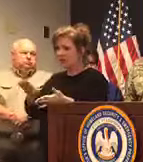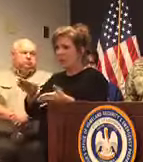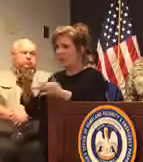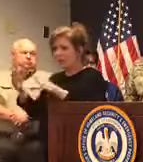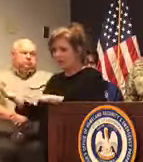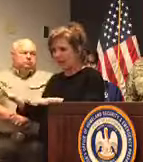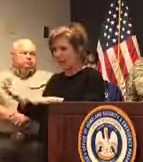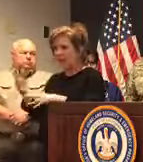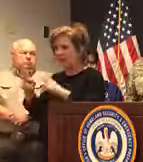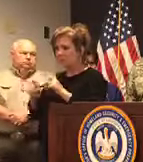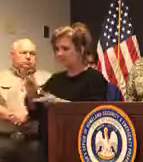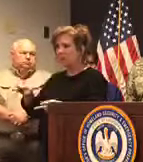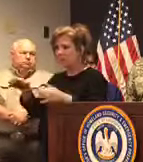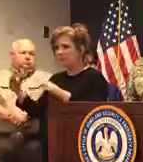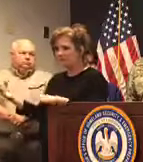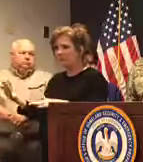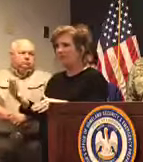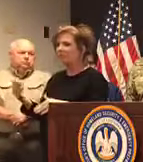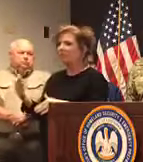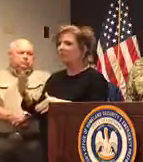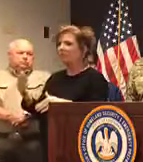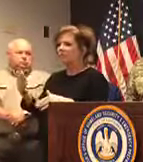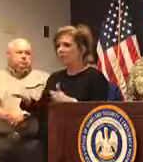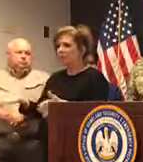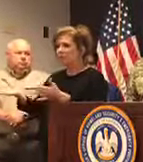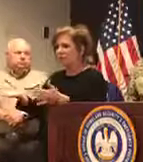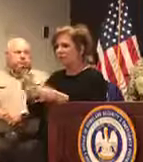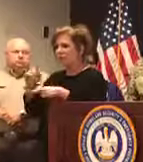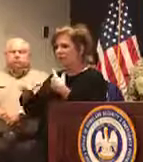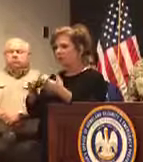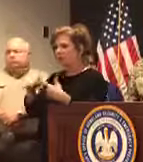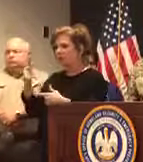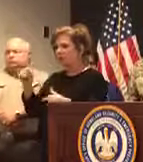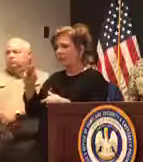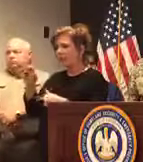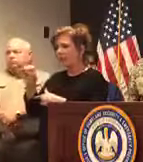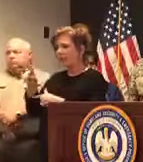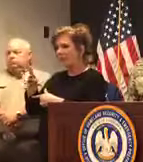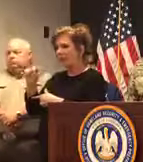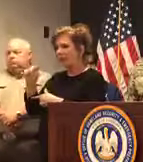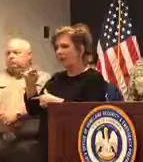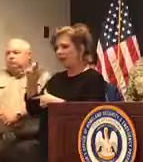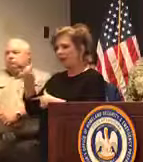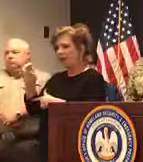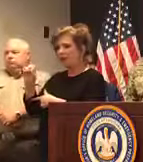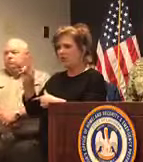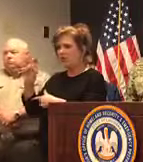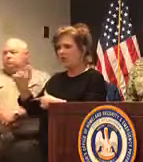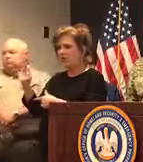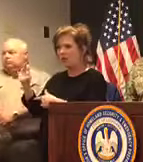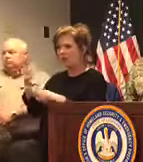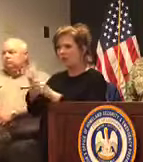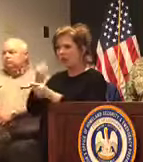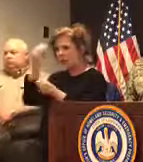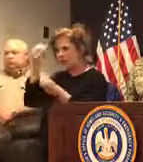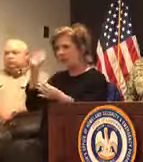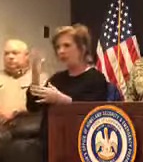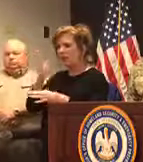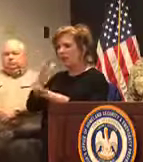also encourage you to visit getagameplan.org for information on how to best prepare yourself and your family,